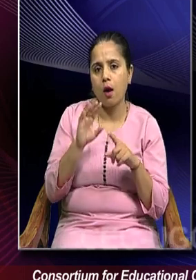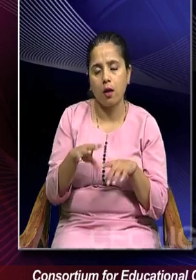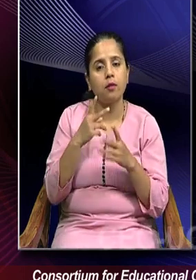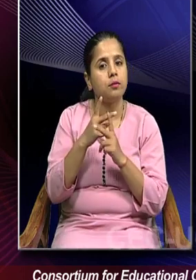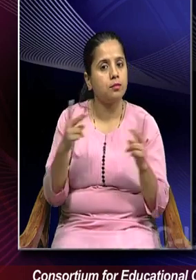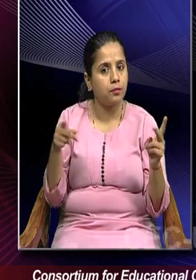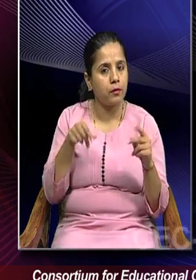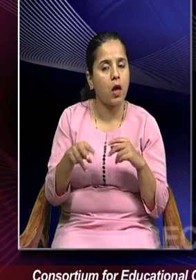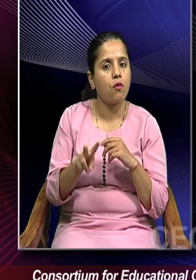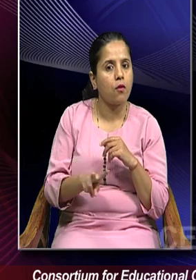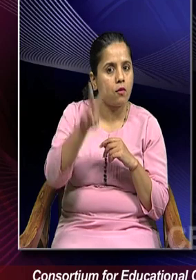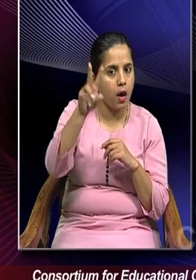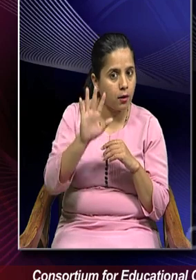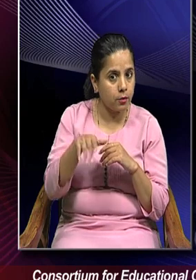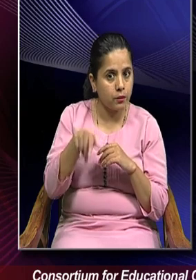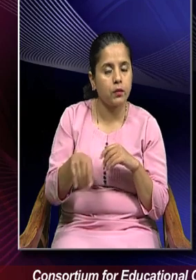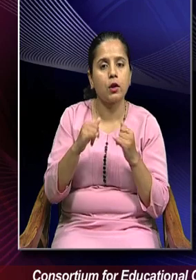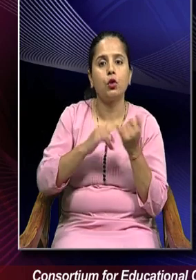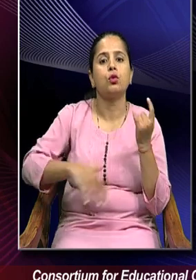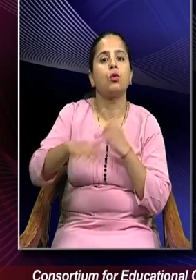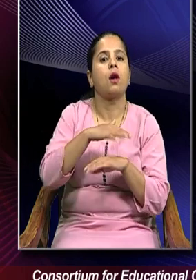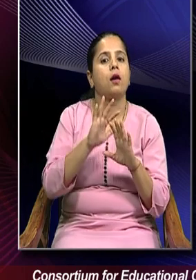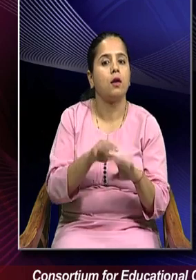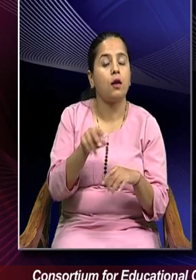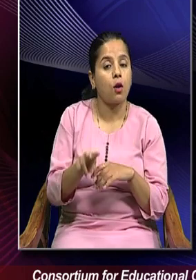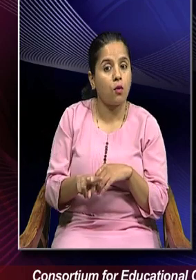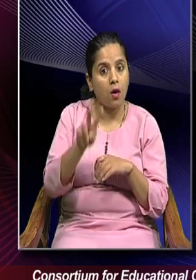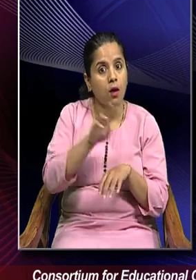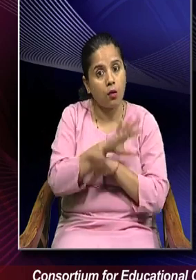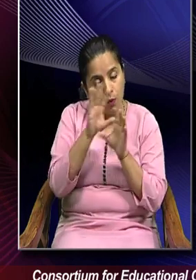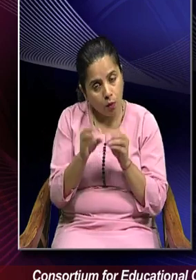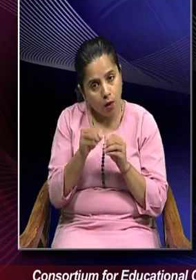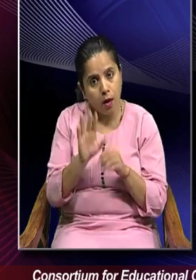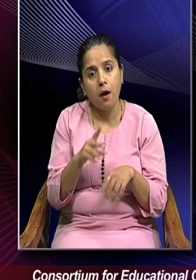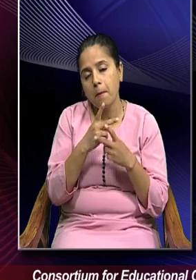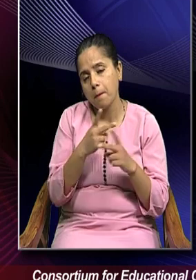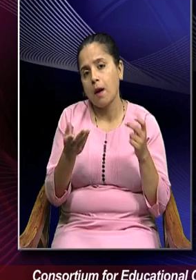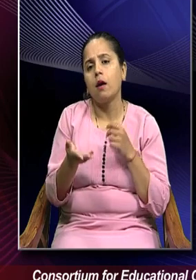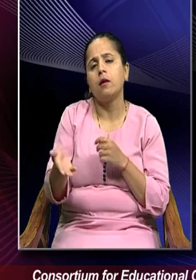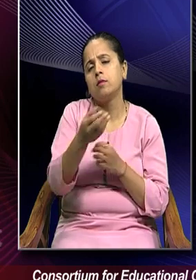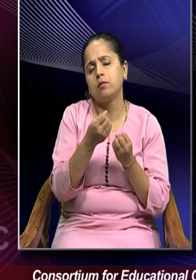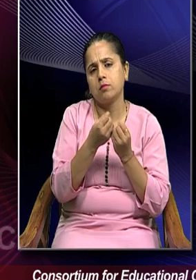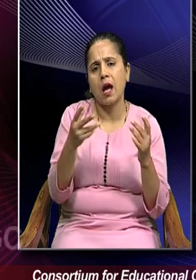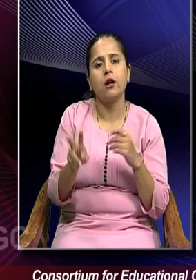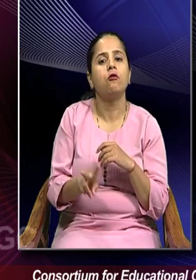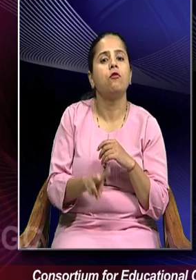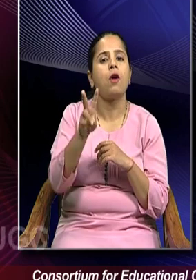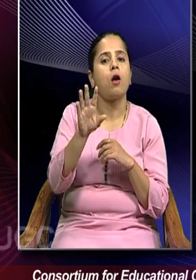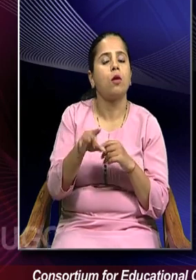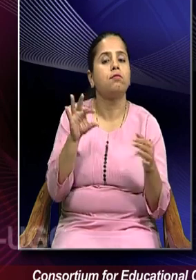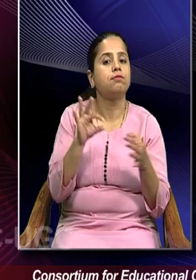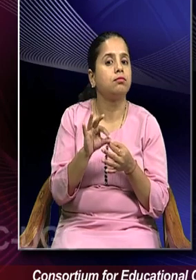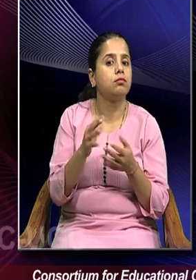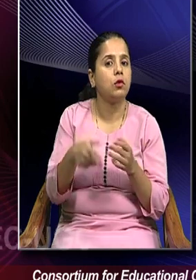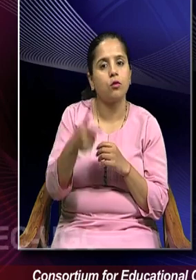of values which are there in the society, and all these values which are many of them, these values are related to